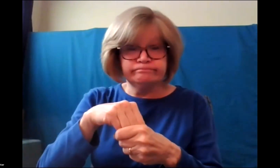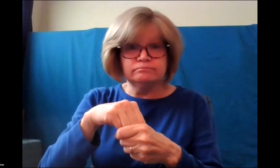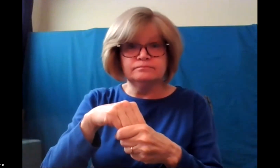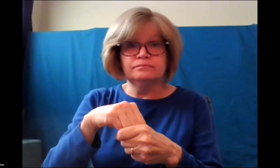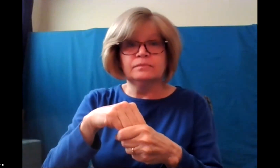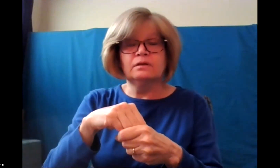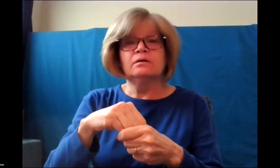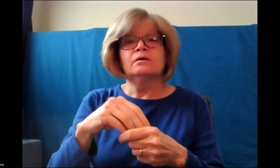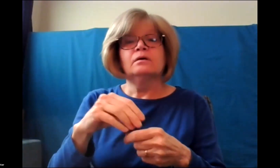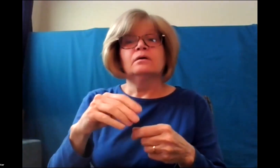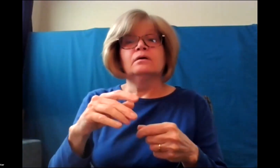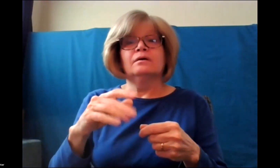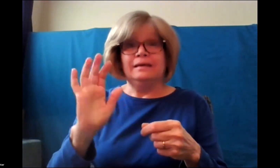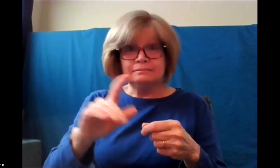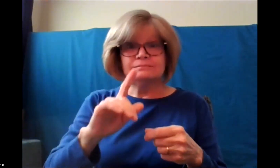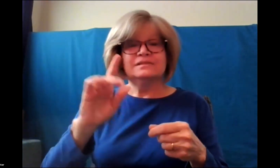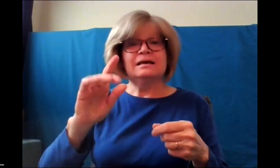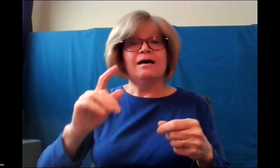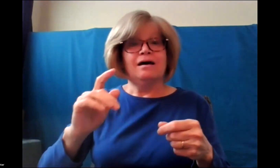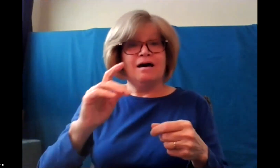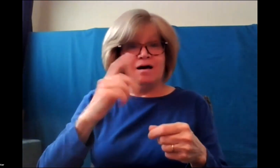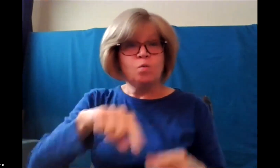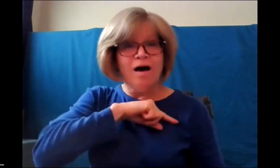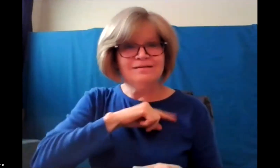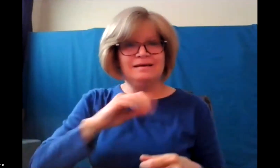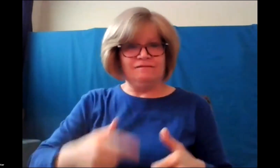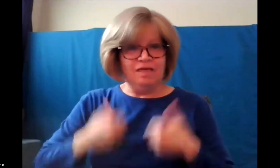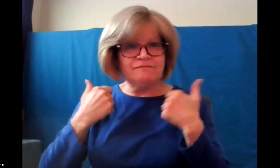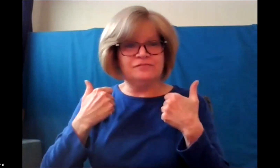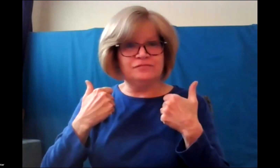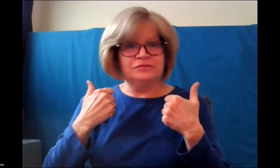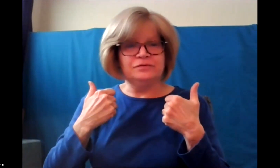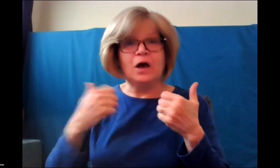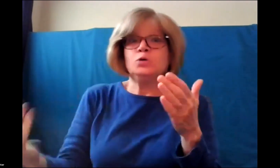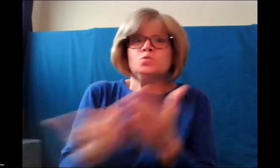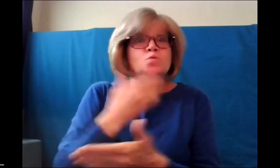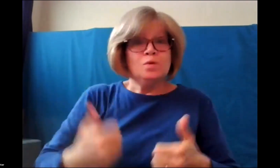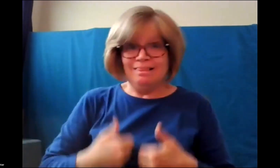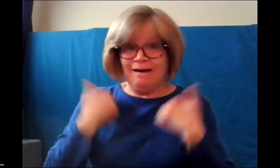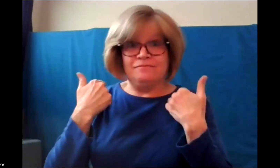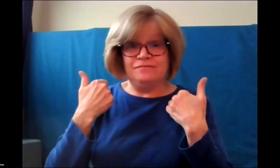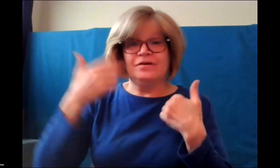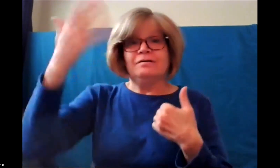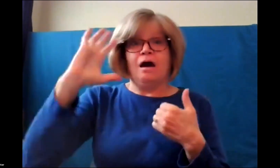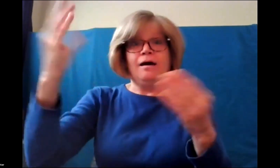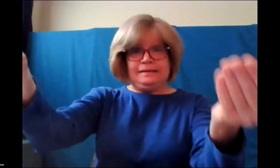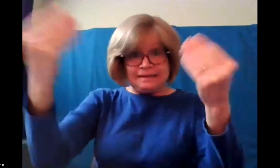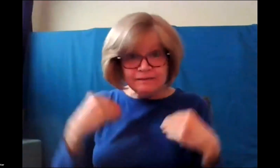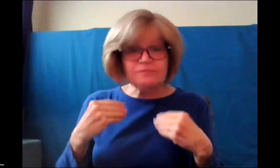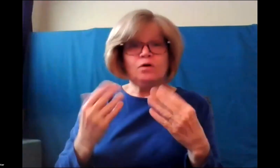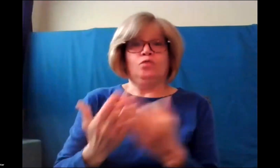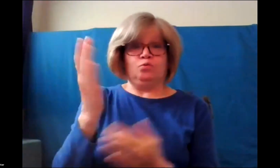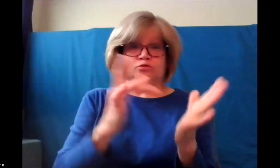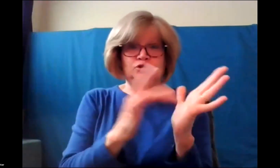a quality of life. It is a life. It is a new life that God gives us